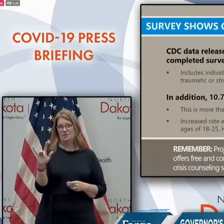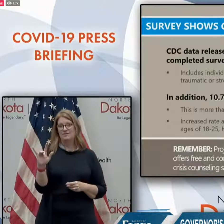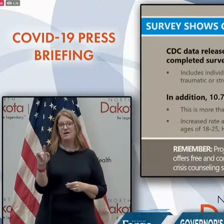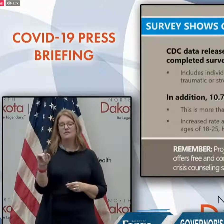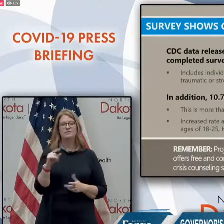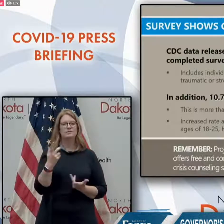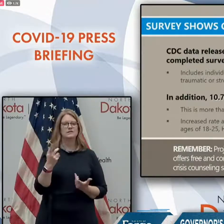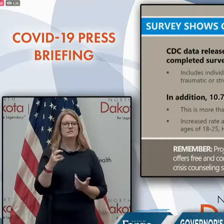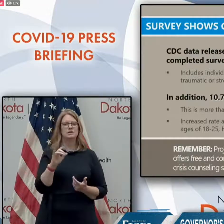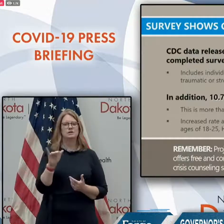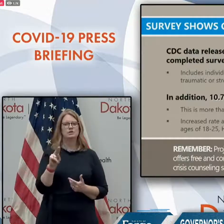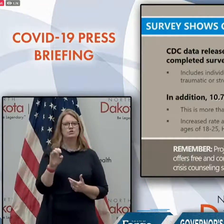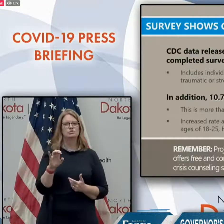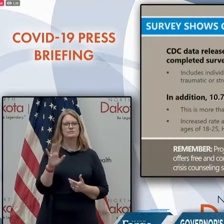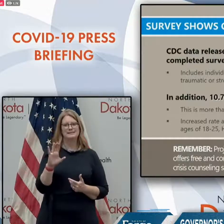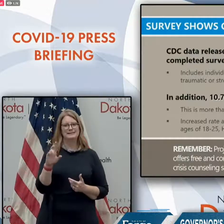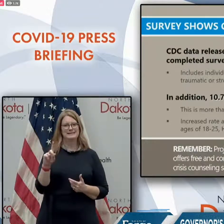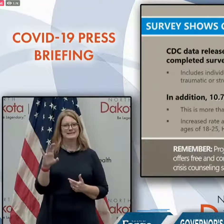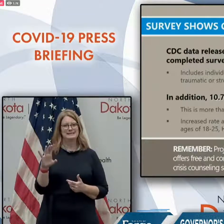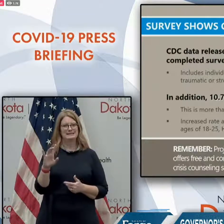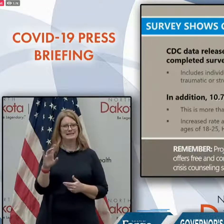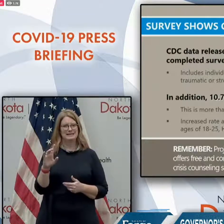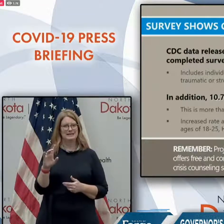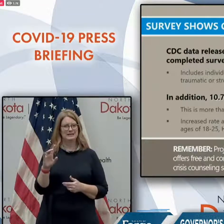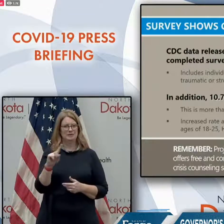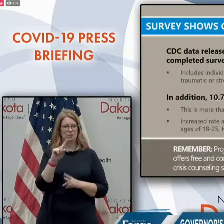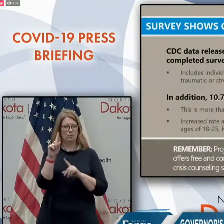the June CDC survey, that increased